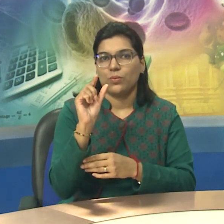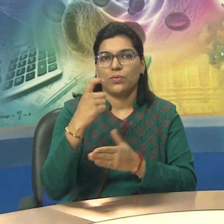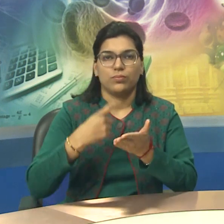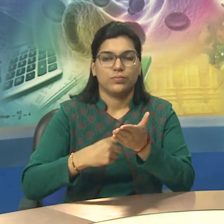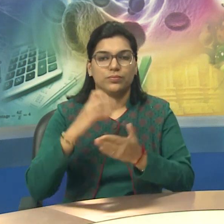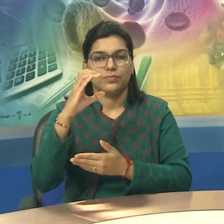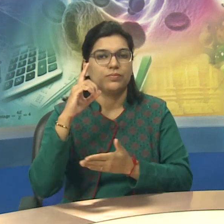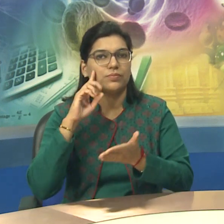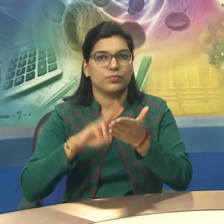Outsourcing.